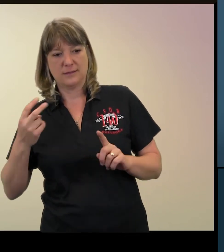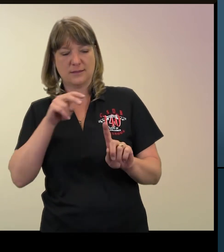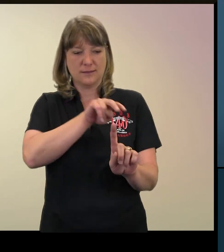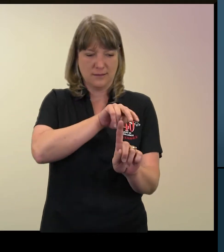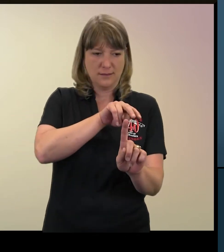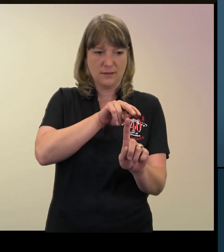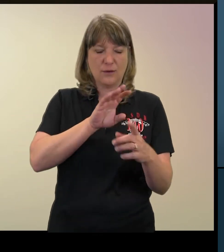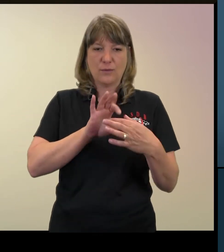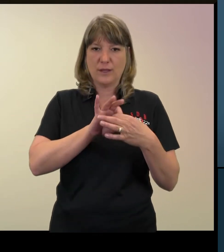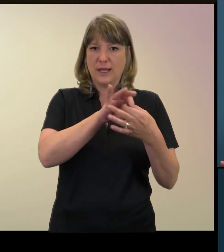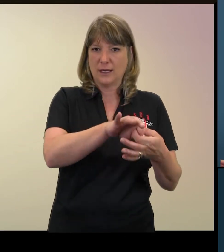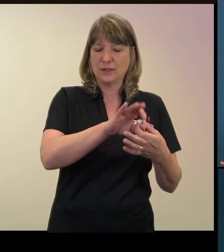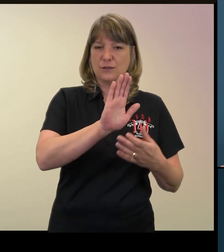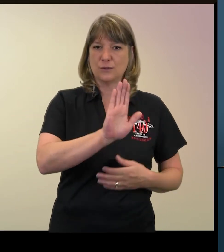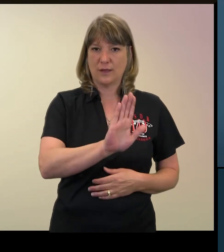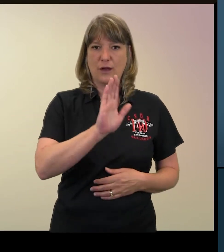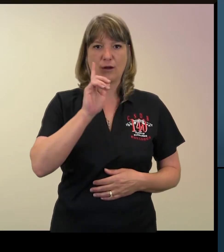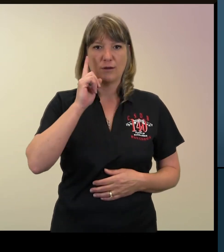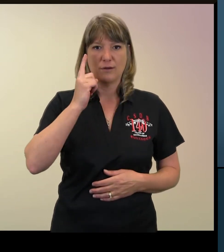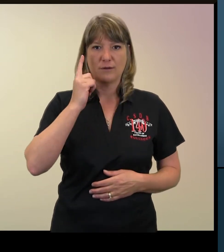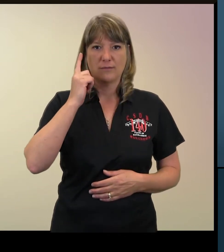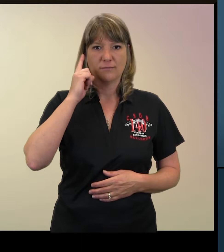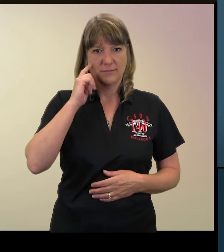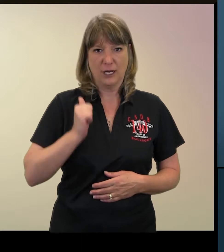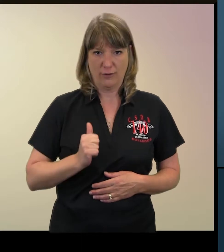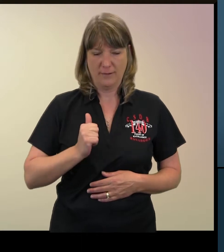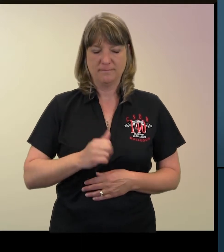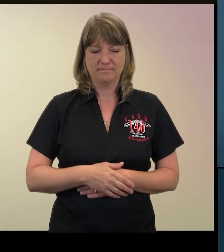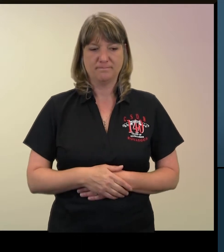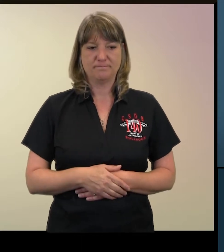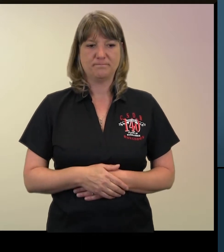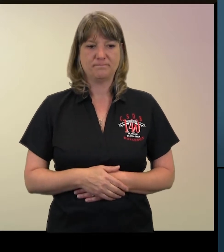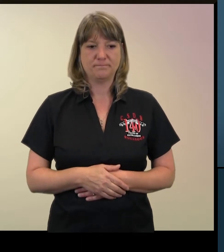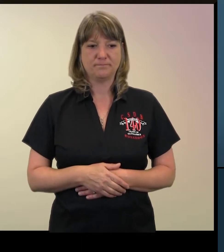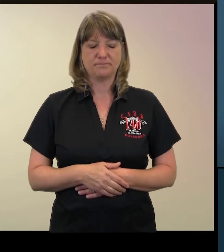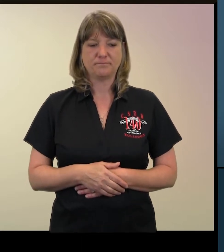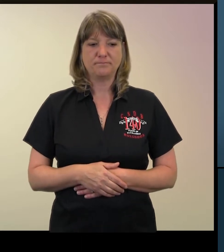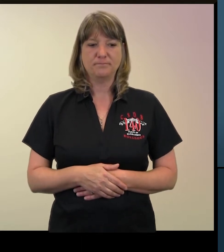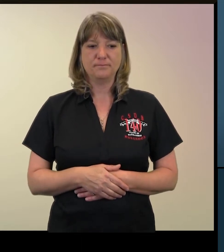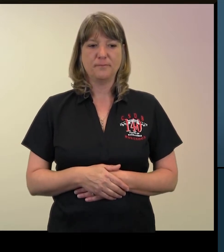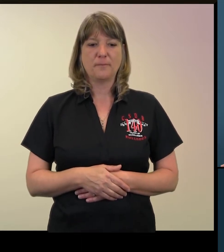that as a symptom or as related to their hearing.